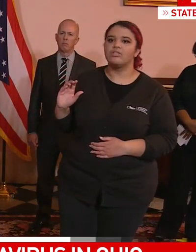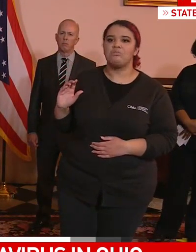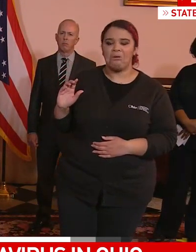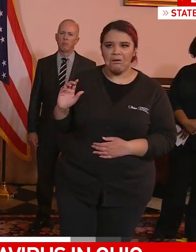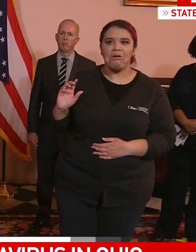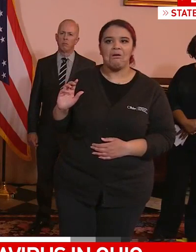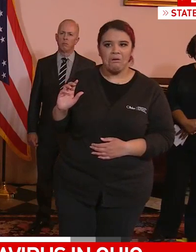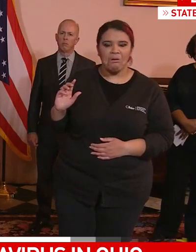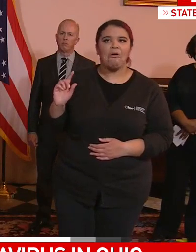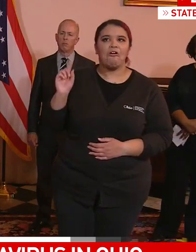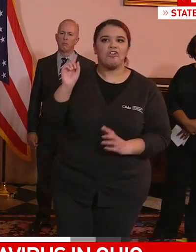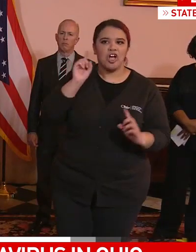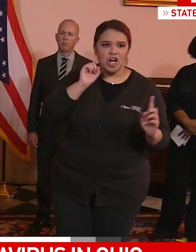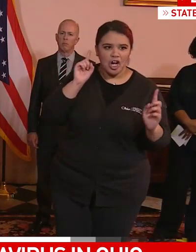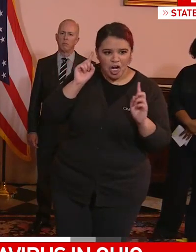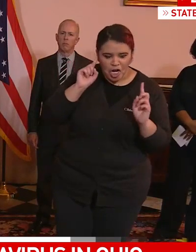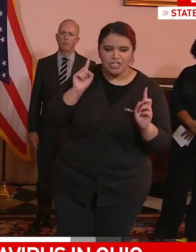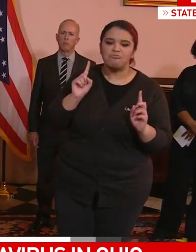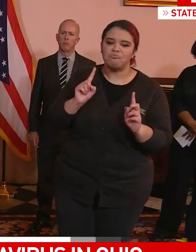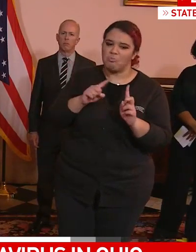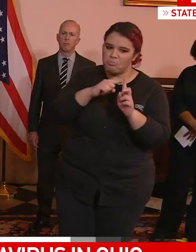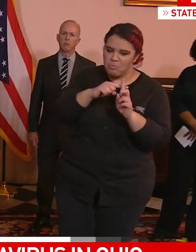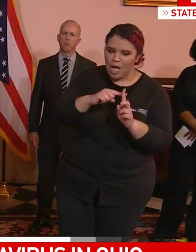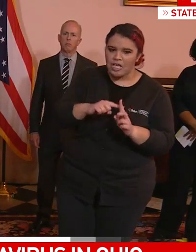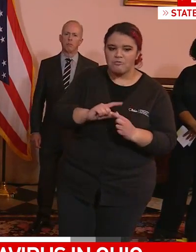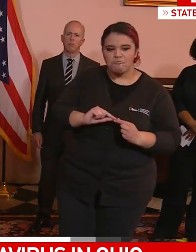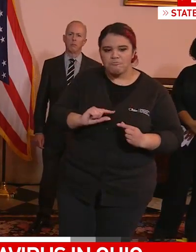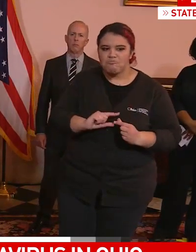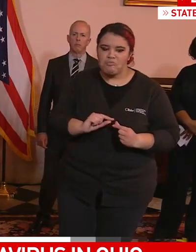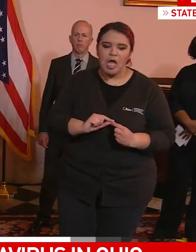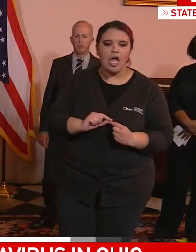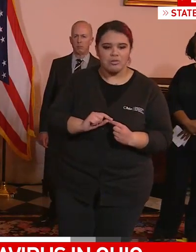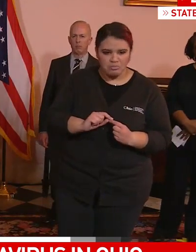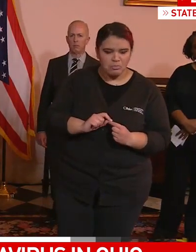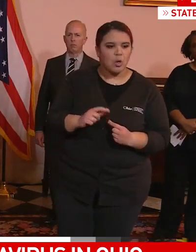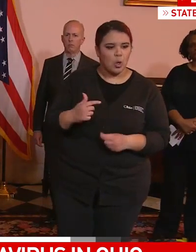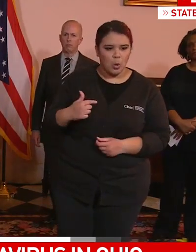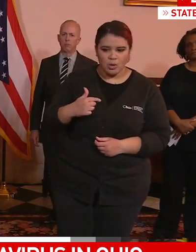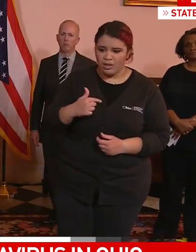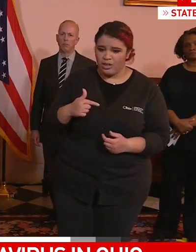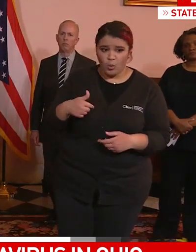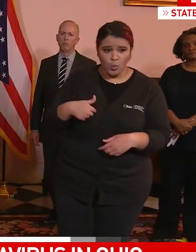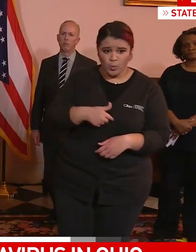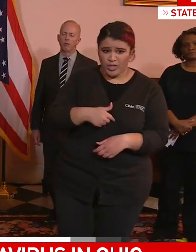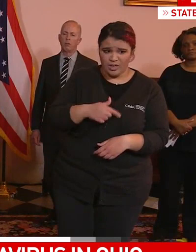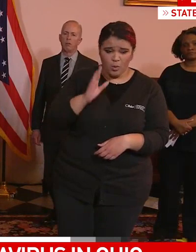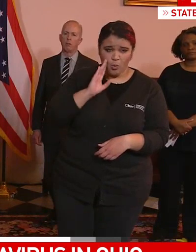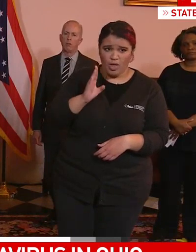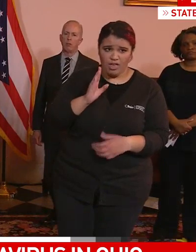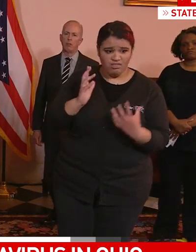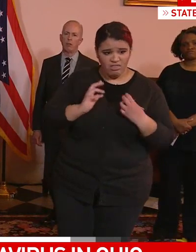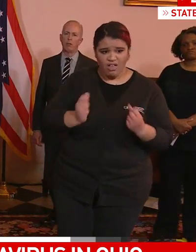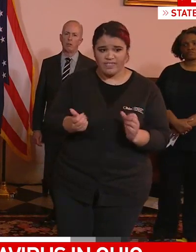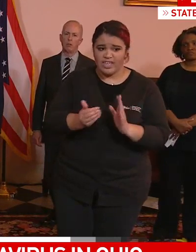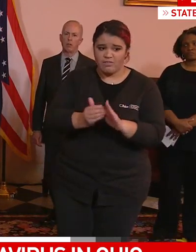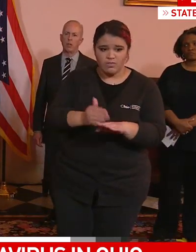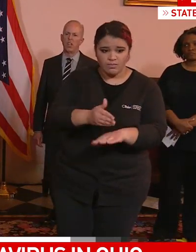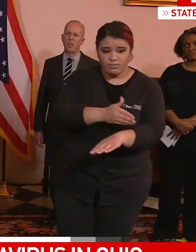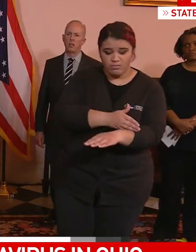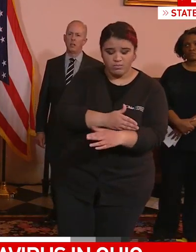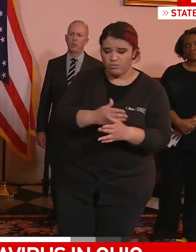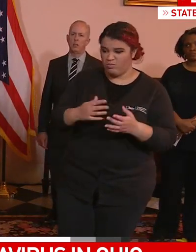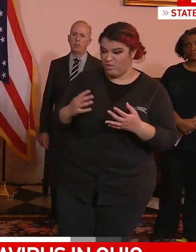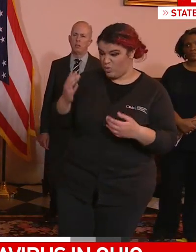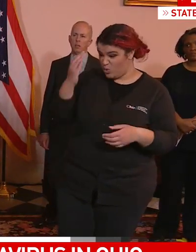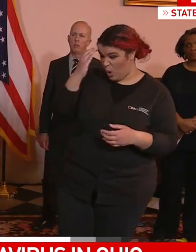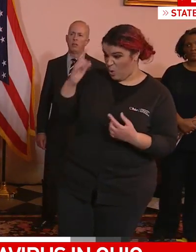get to the other side of this. We will return to normal. Do we know any timeline at this point, or is this all too much evolving of a